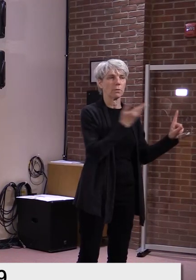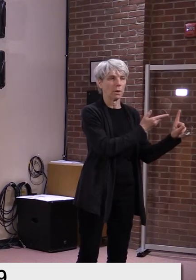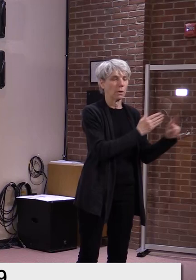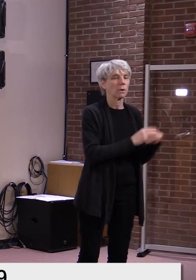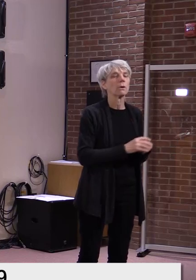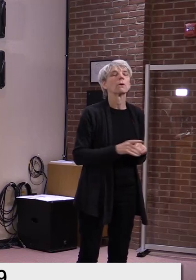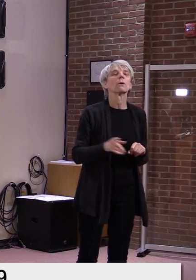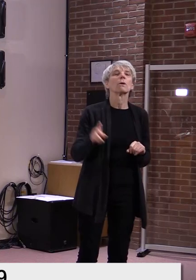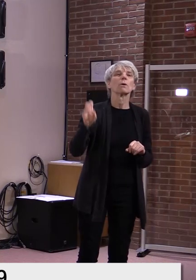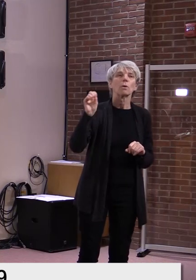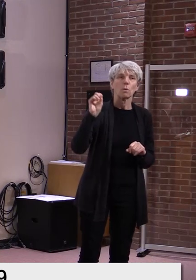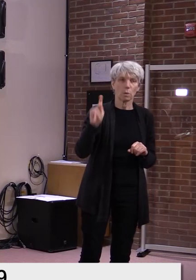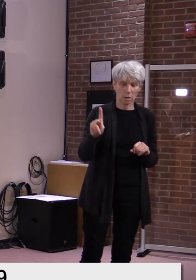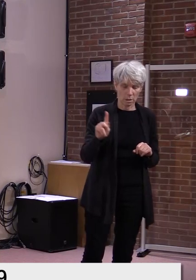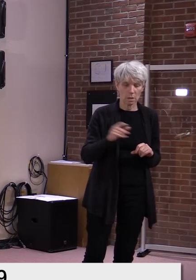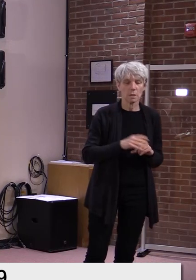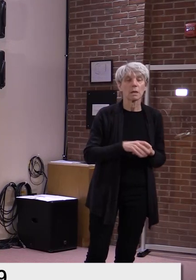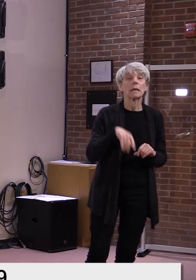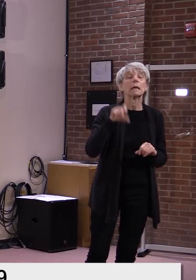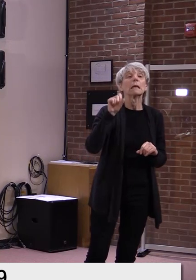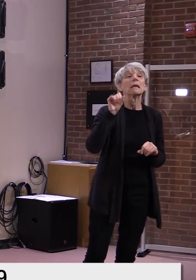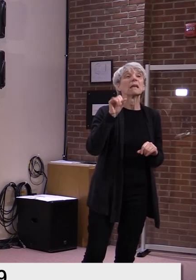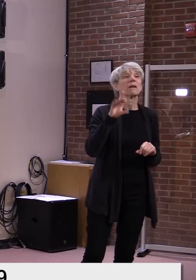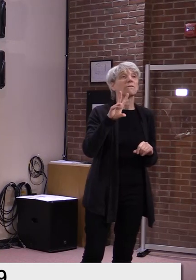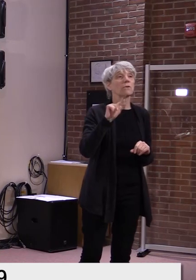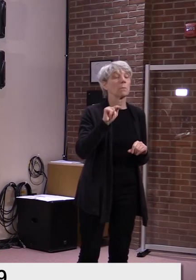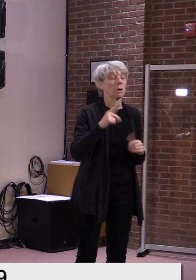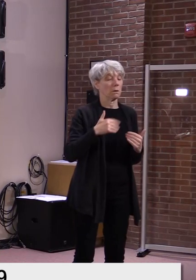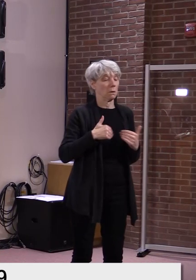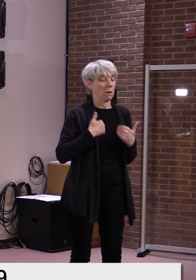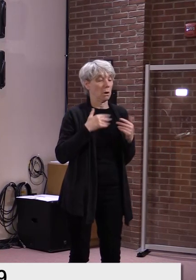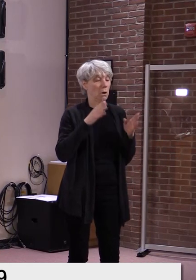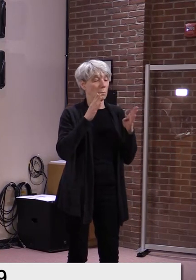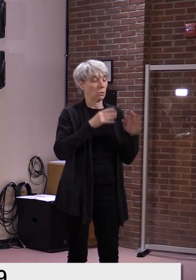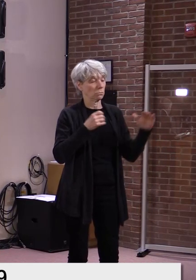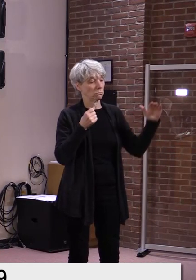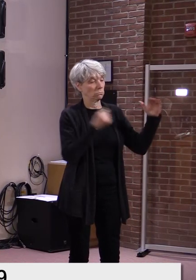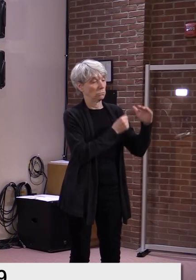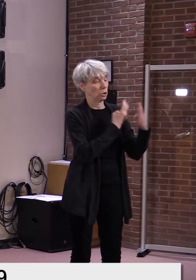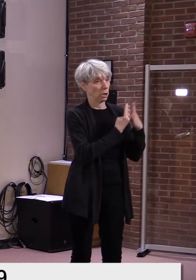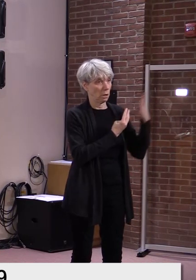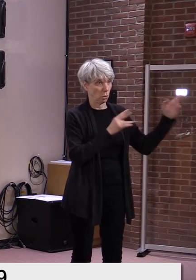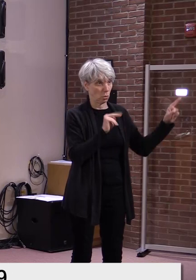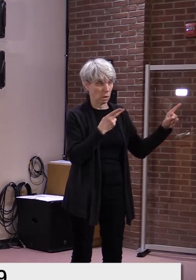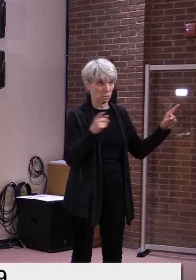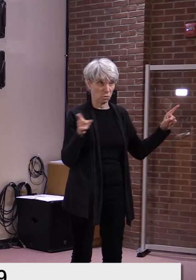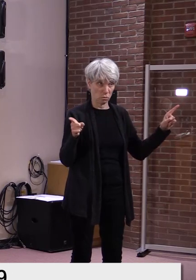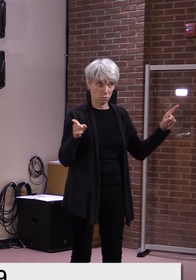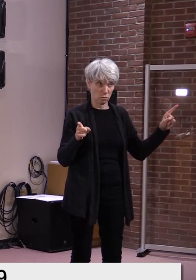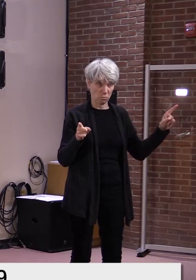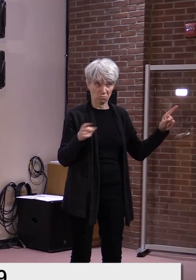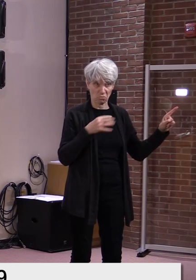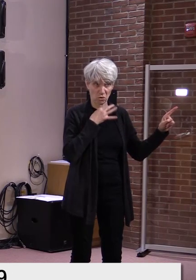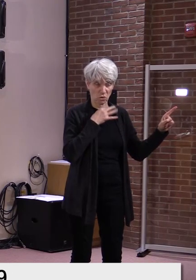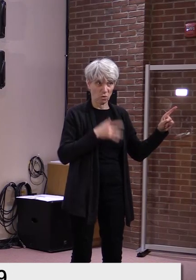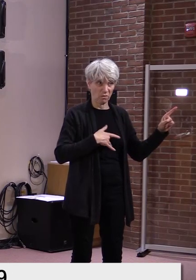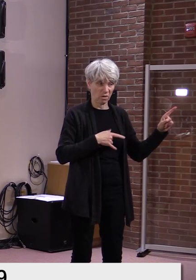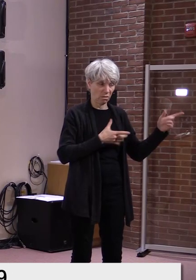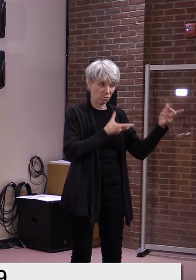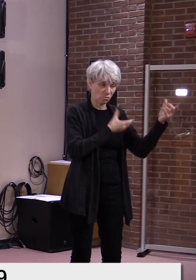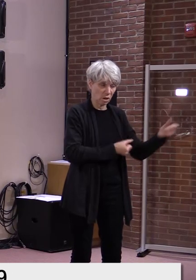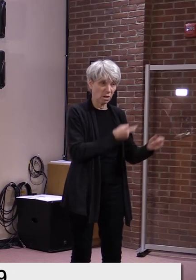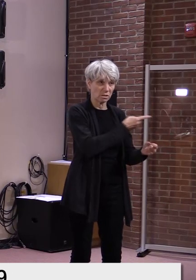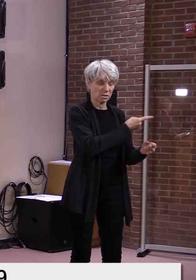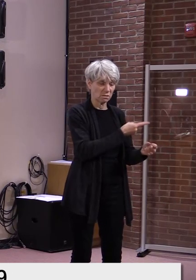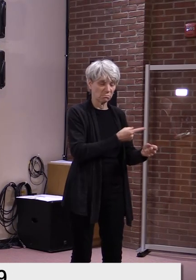Okay. And if we were to have someone there, we have a contract with them. How confident are you that they'll be well cared for